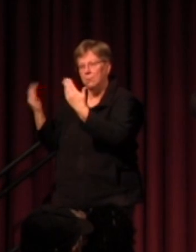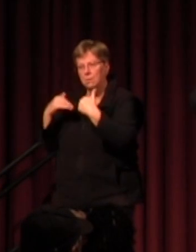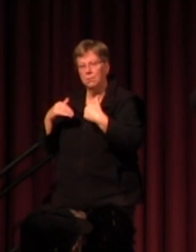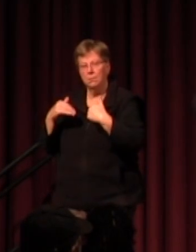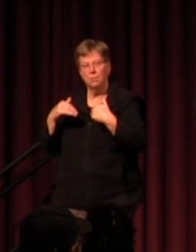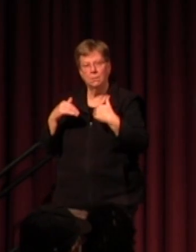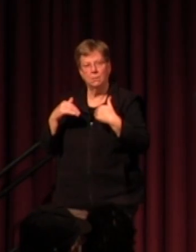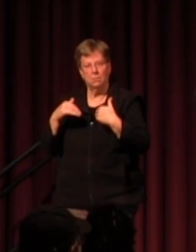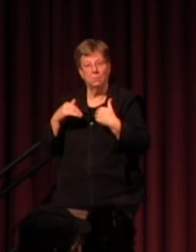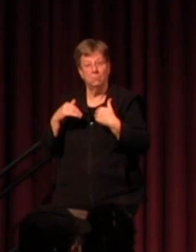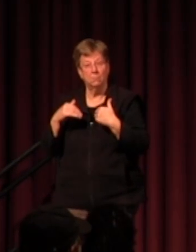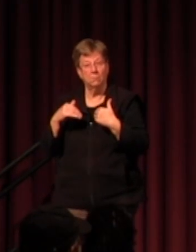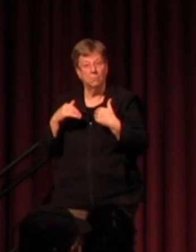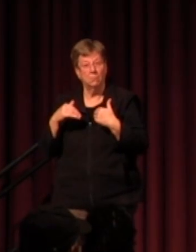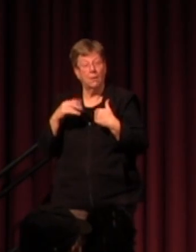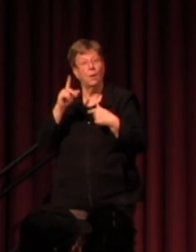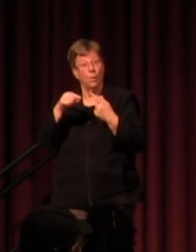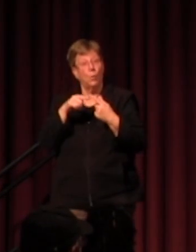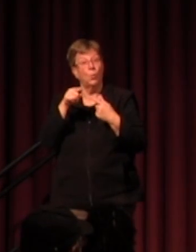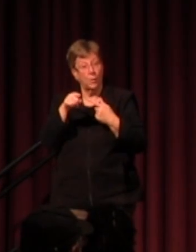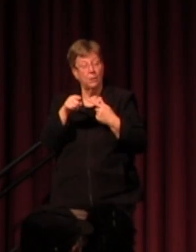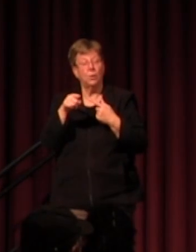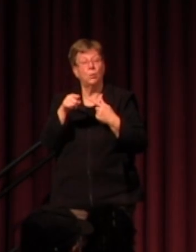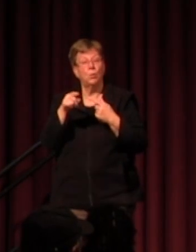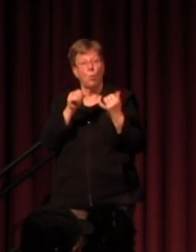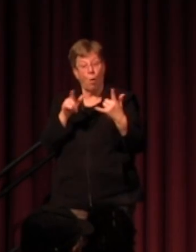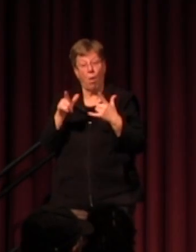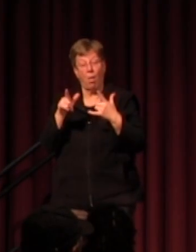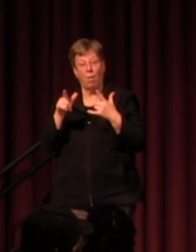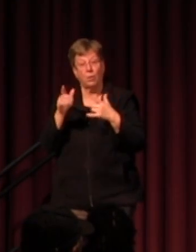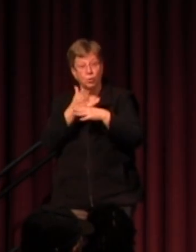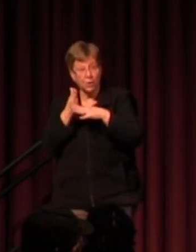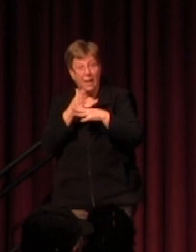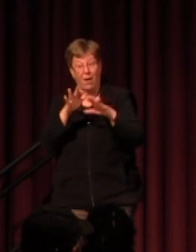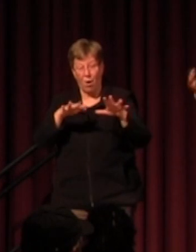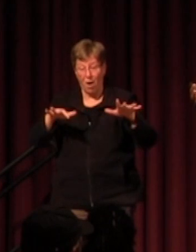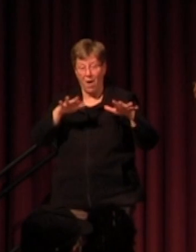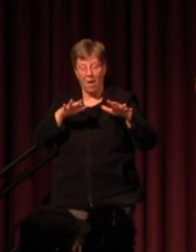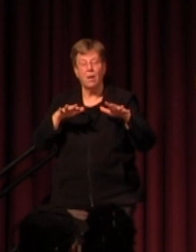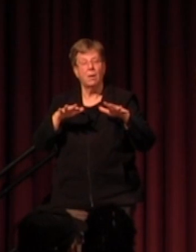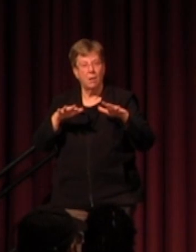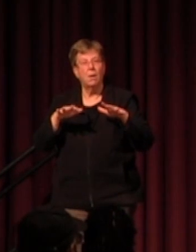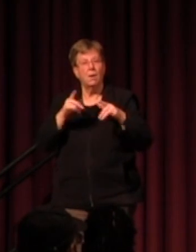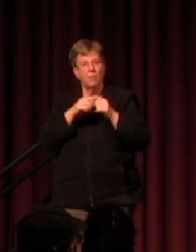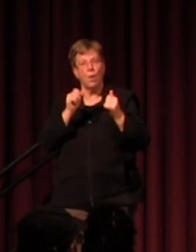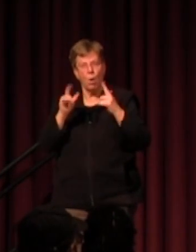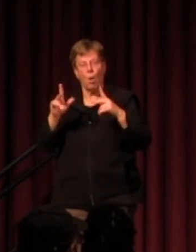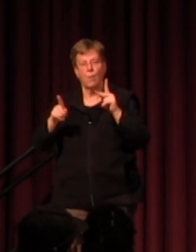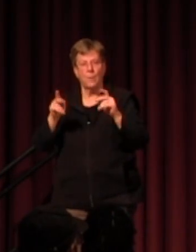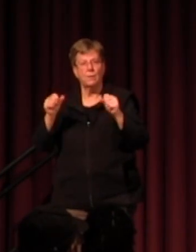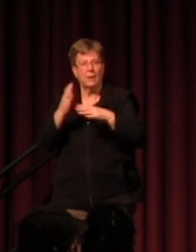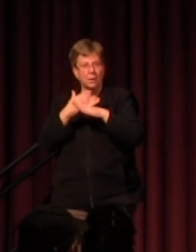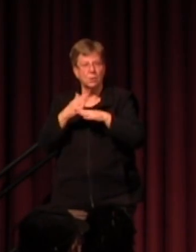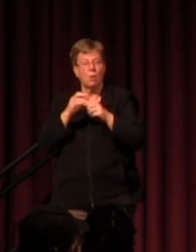help determine the rules because it gives you a vote for the people in the inner circle, the board of directors.